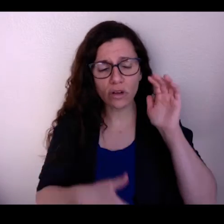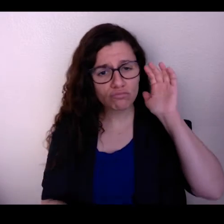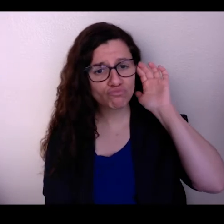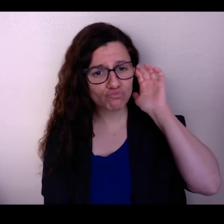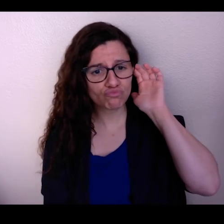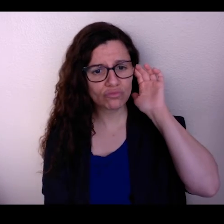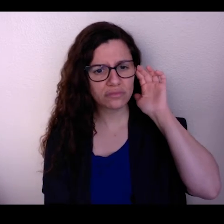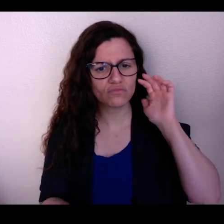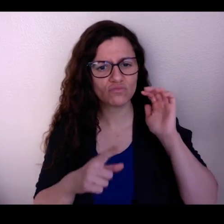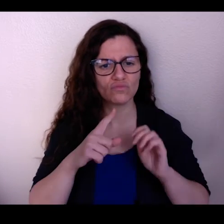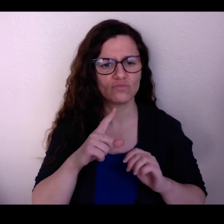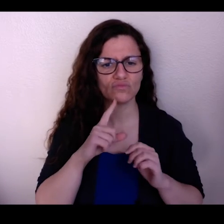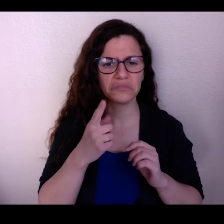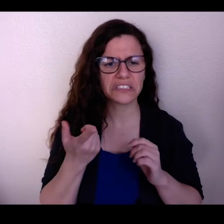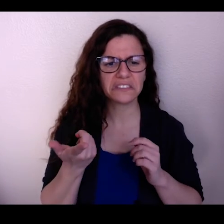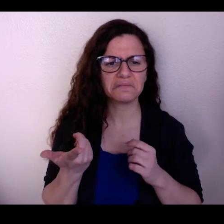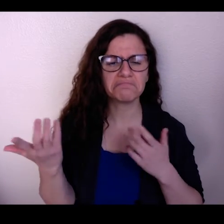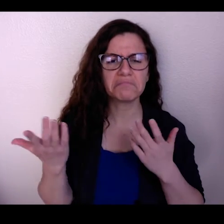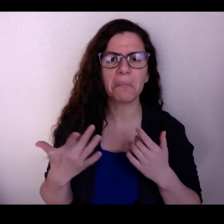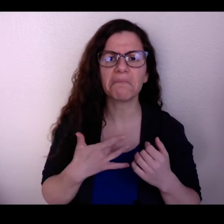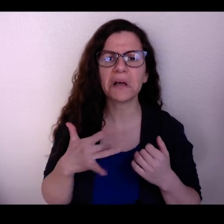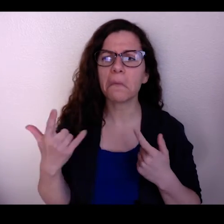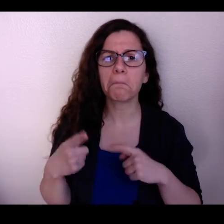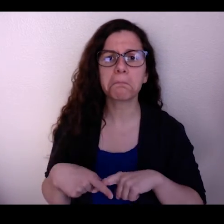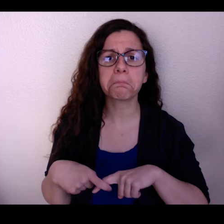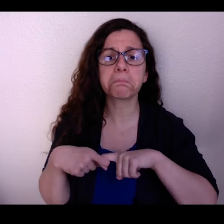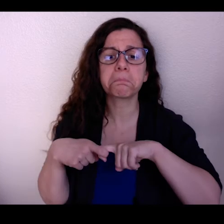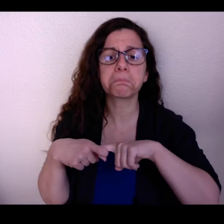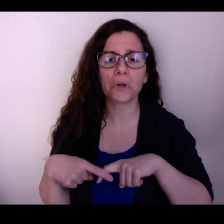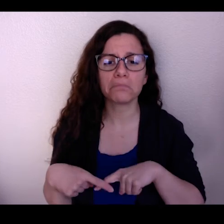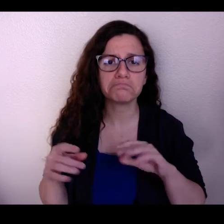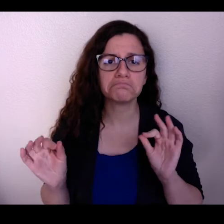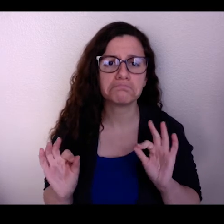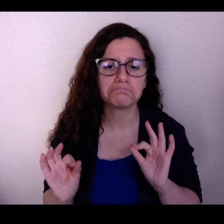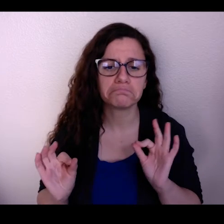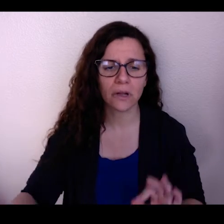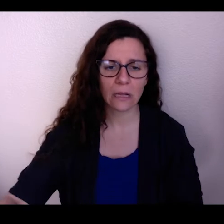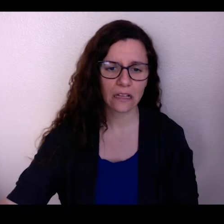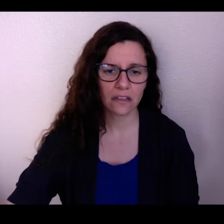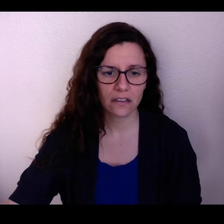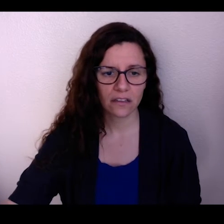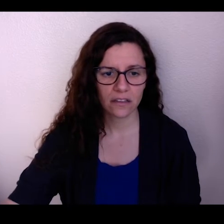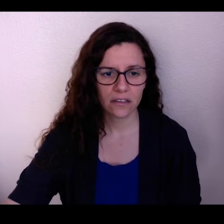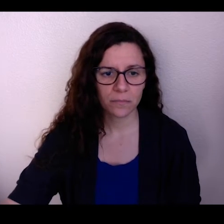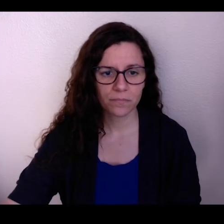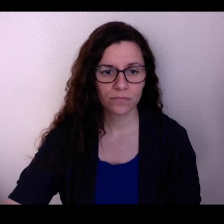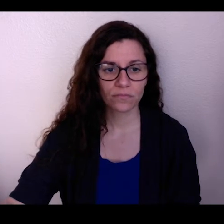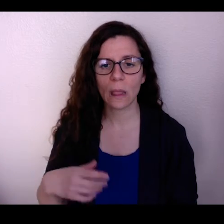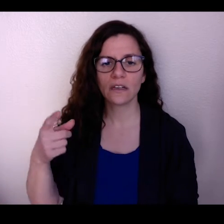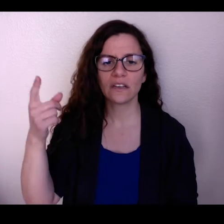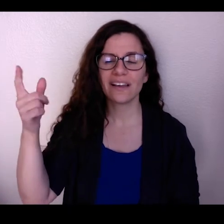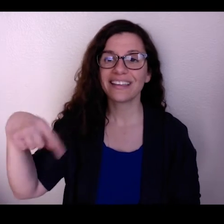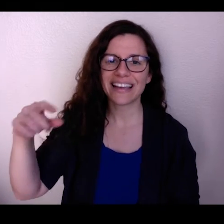The person who's on the receiving end of your request, it's really going to feel probably more like a